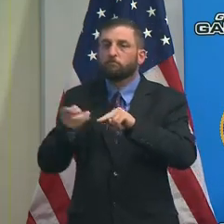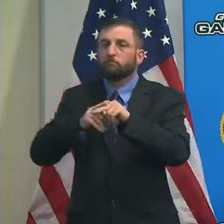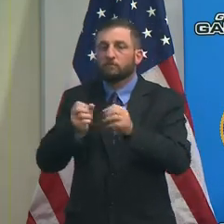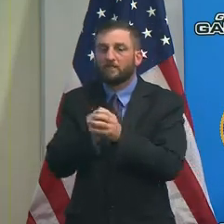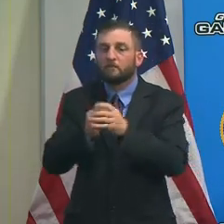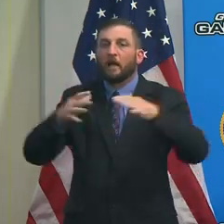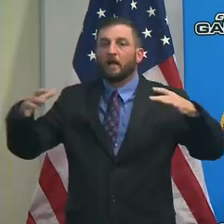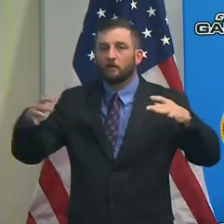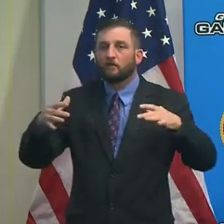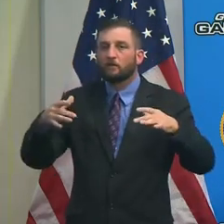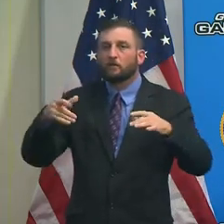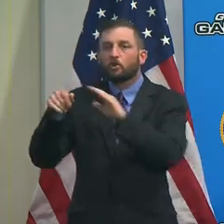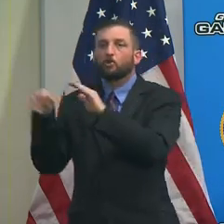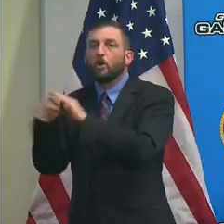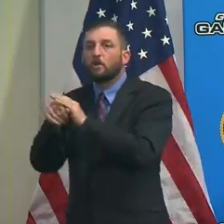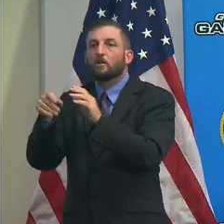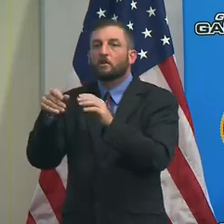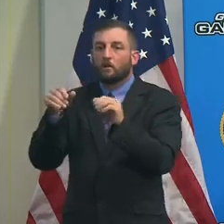we need to do it.